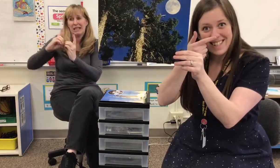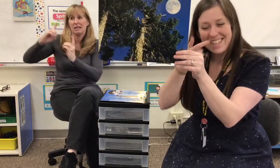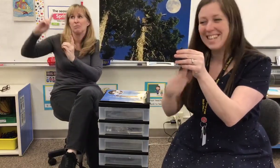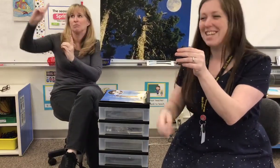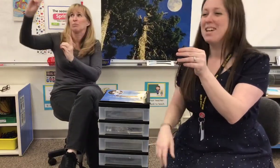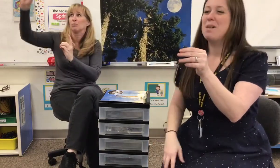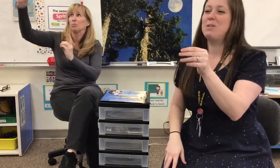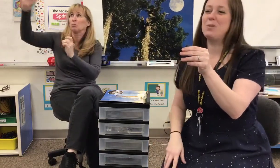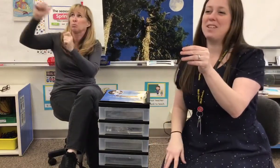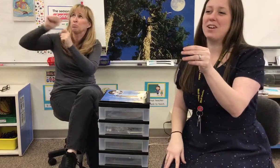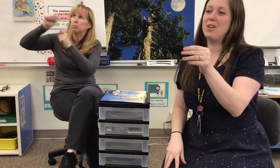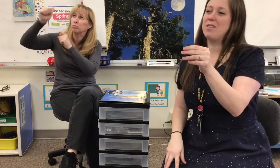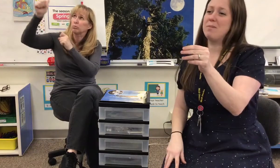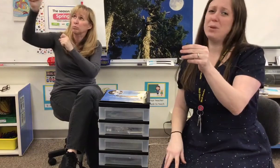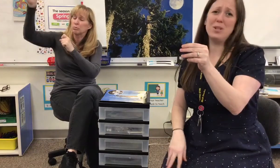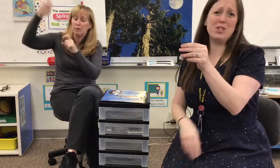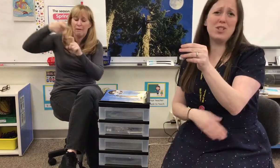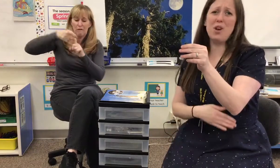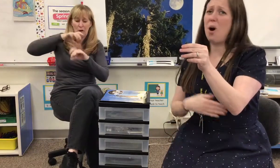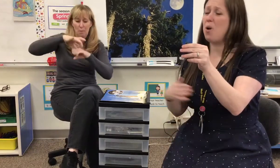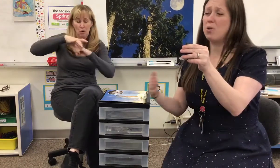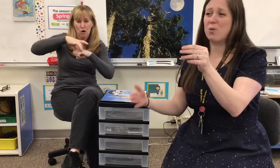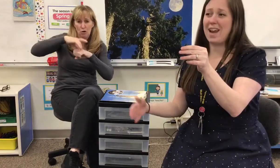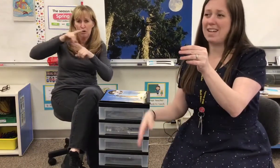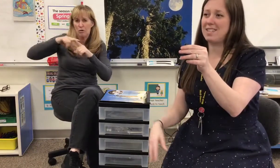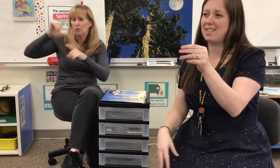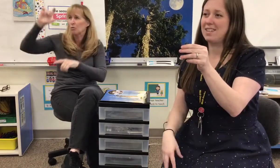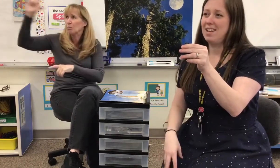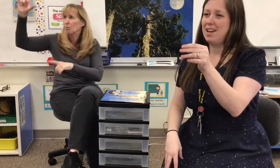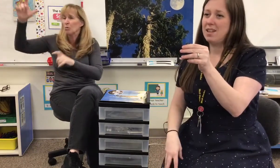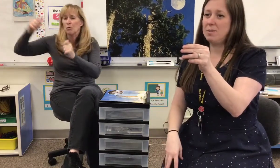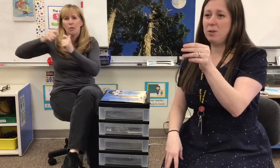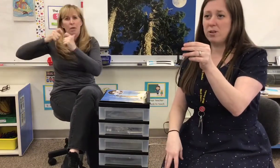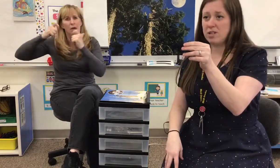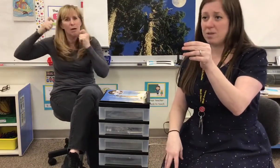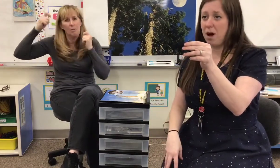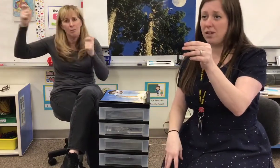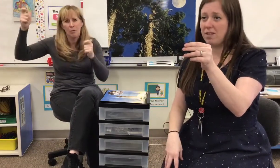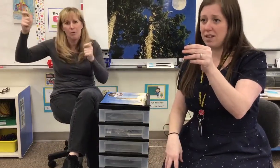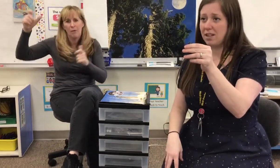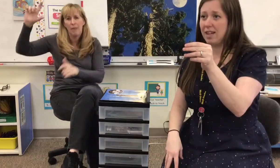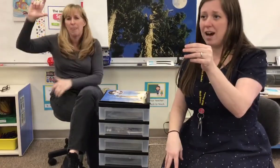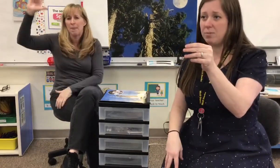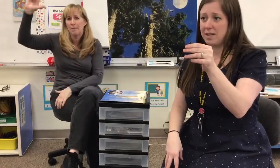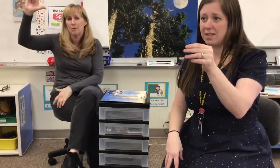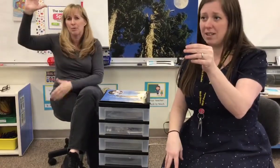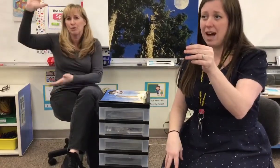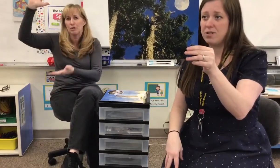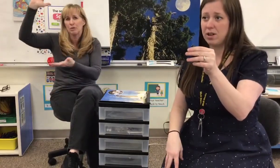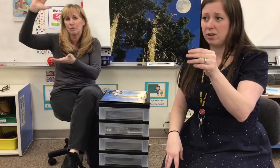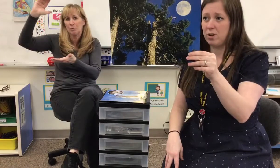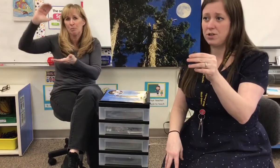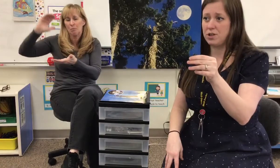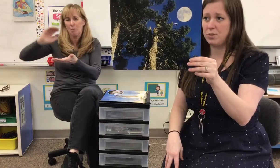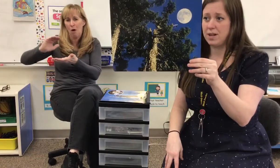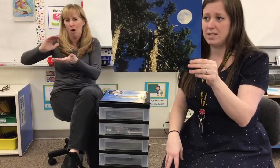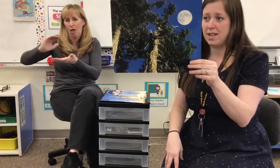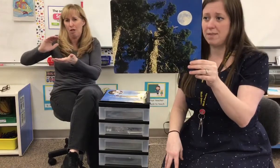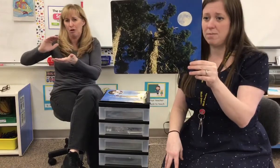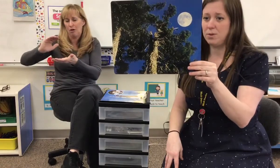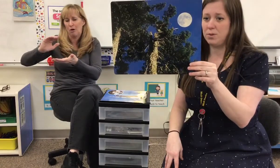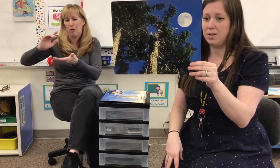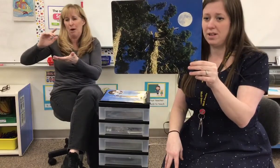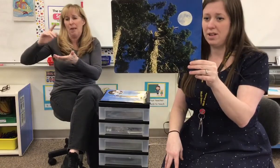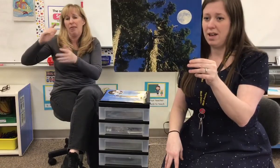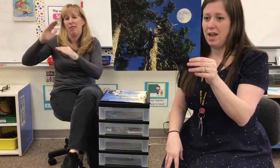distance between the Earth and the moon is so great. The moon looks smaller than a cloud because clouds are closer to us